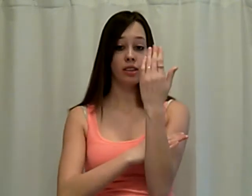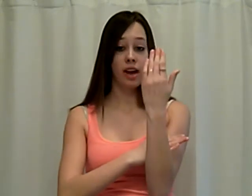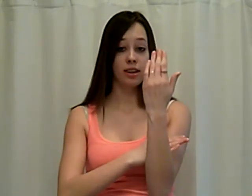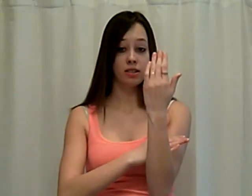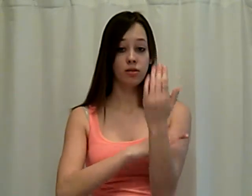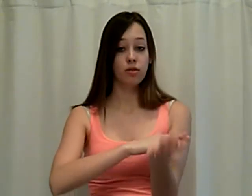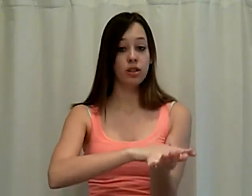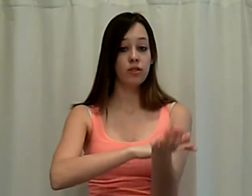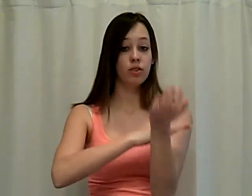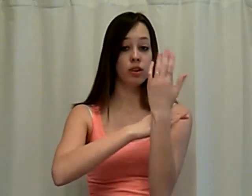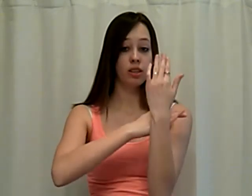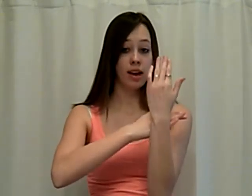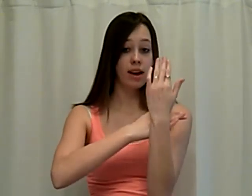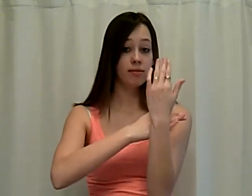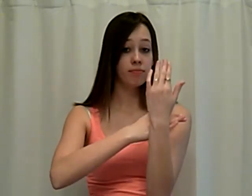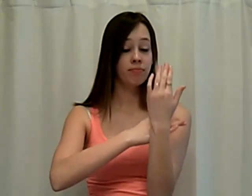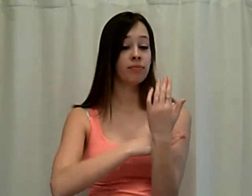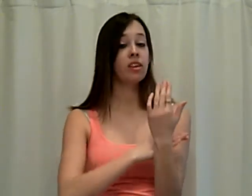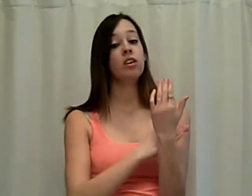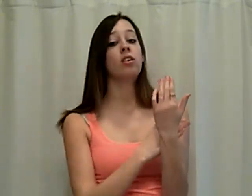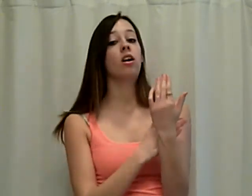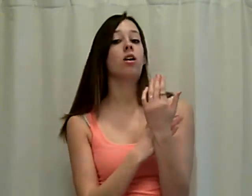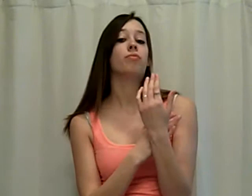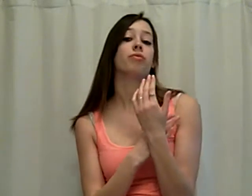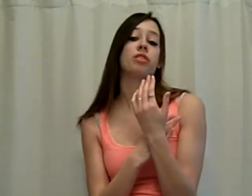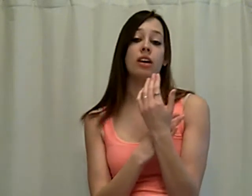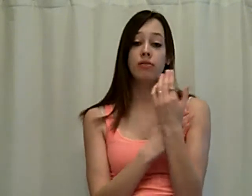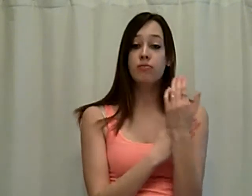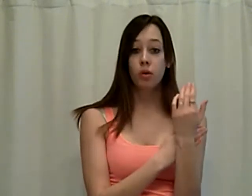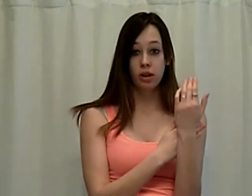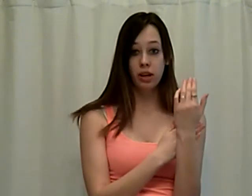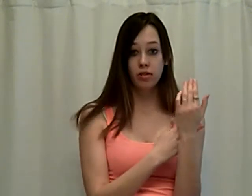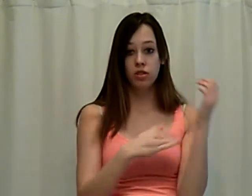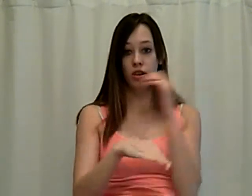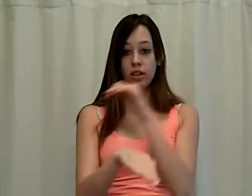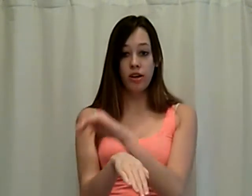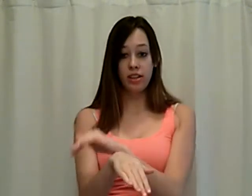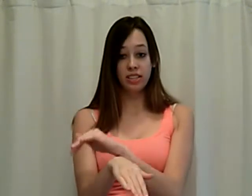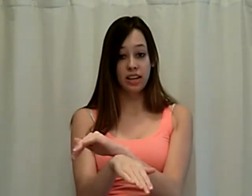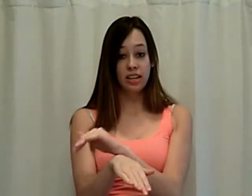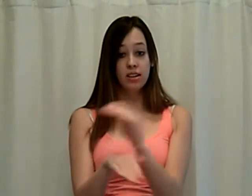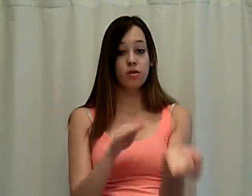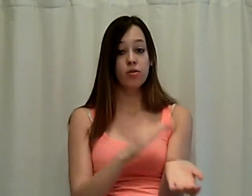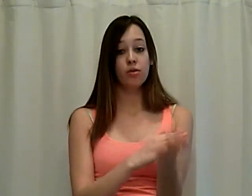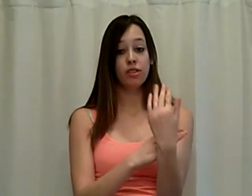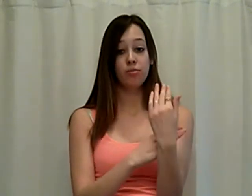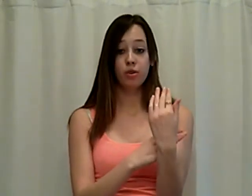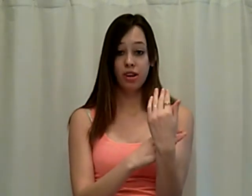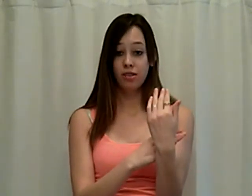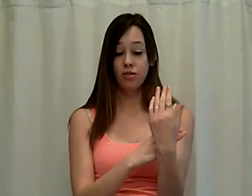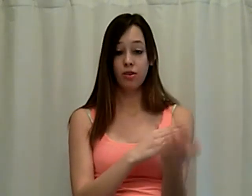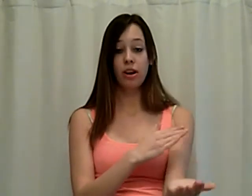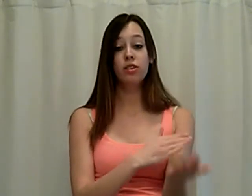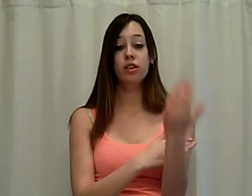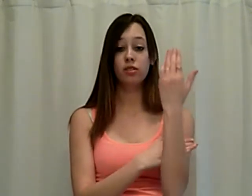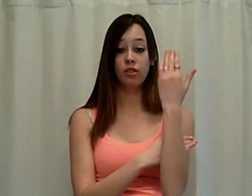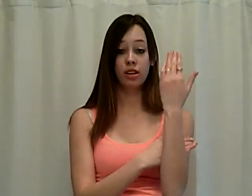that. Or you can even go like that for the sign for morning. So like, you know how that's night? Well, this is morning. Or you can also go like that,